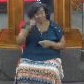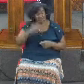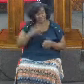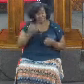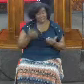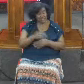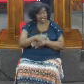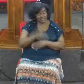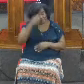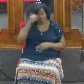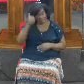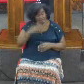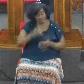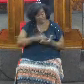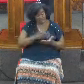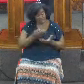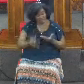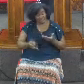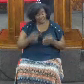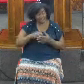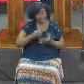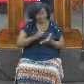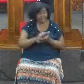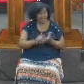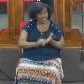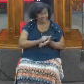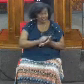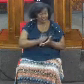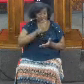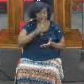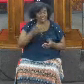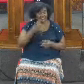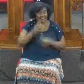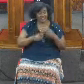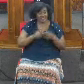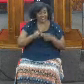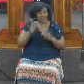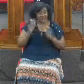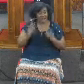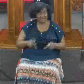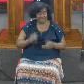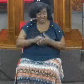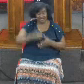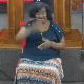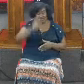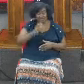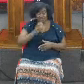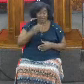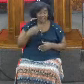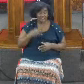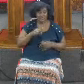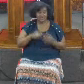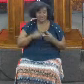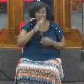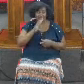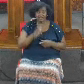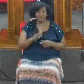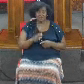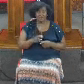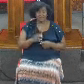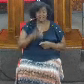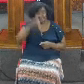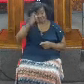tonight, because we have failed in this area of being the kind of witness that God would have us to be. God knows that